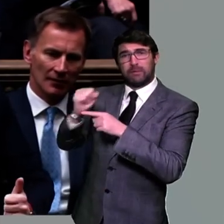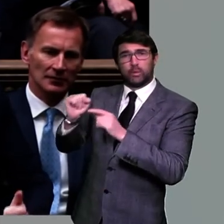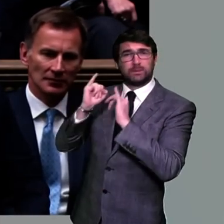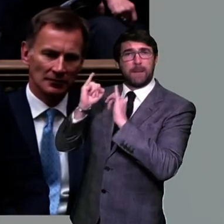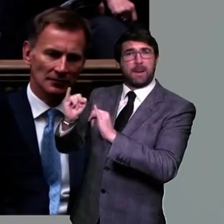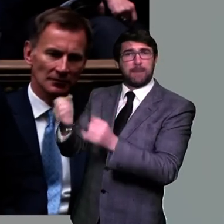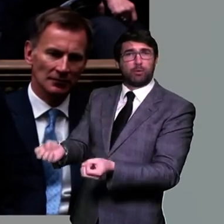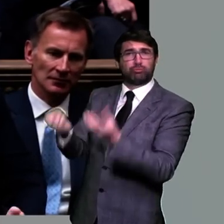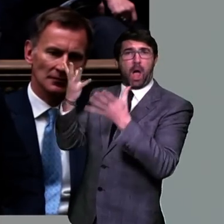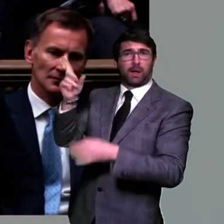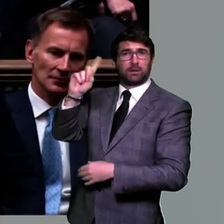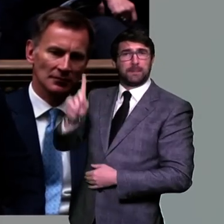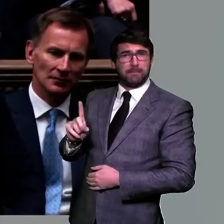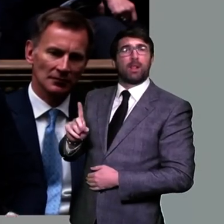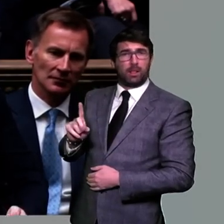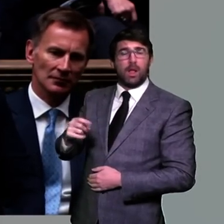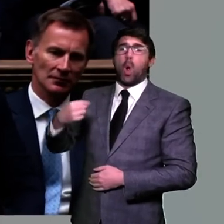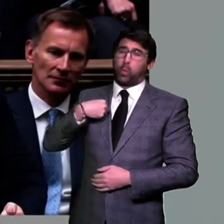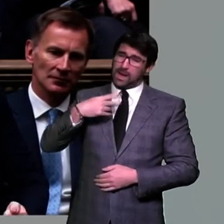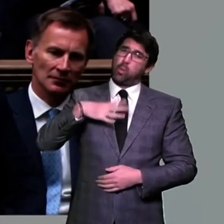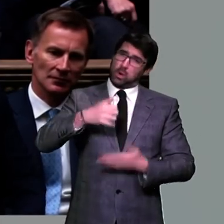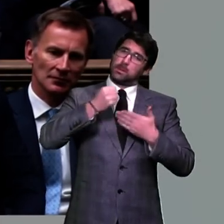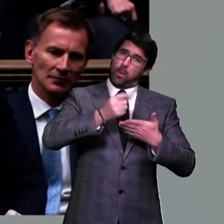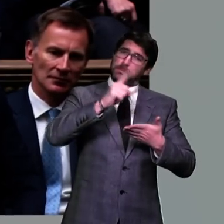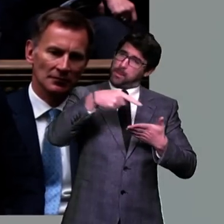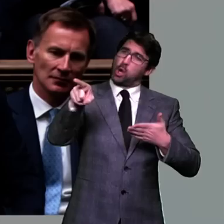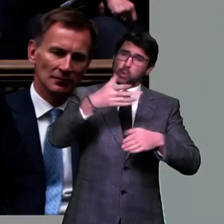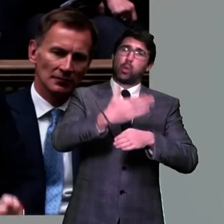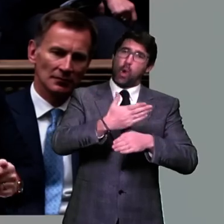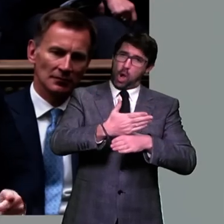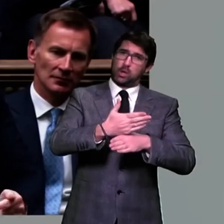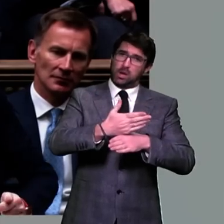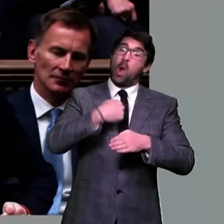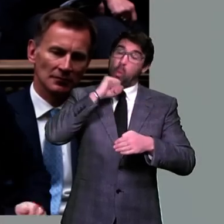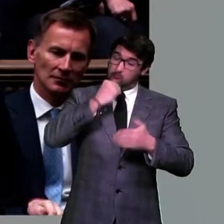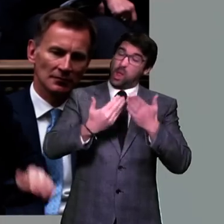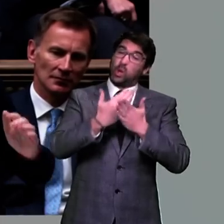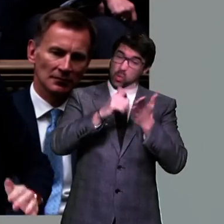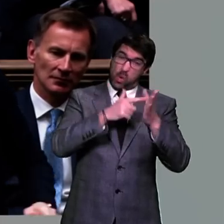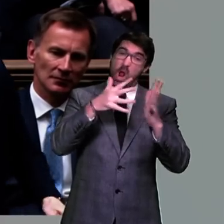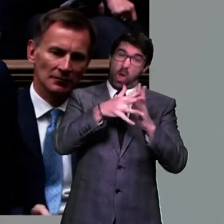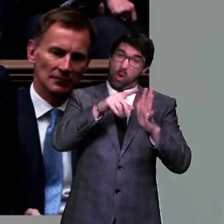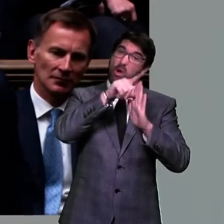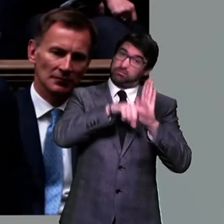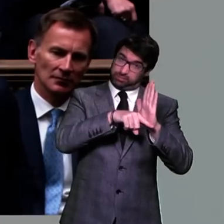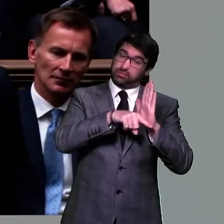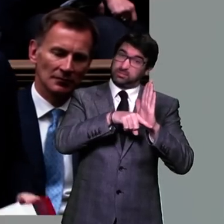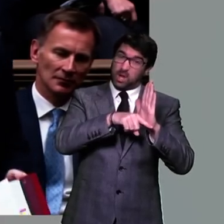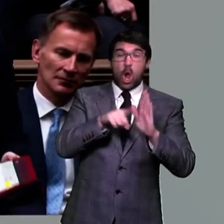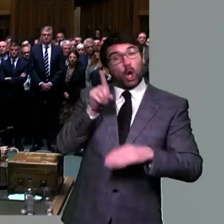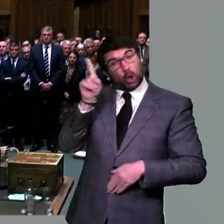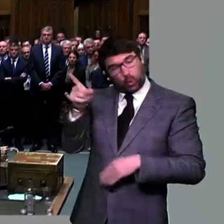We're going to legislate to make sure we keep our railways open. The honourable gentleman refuses to do